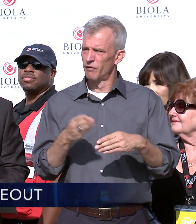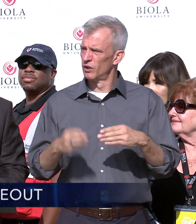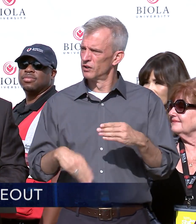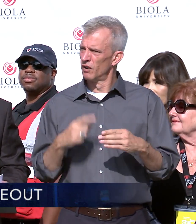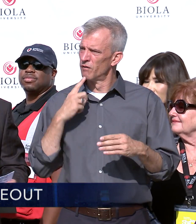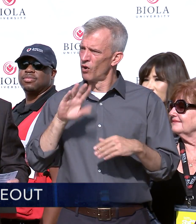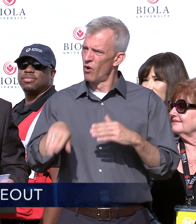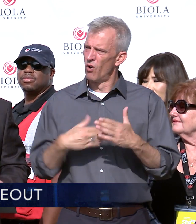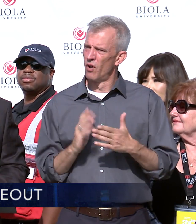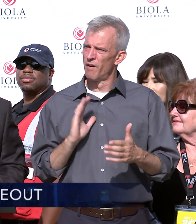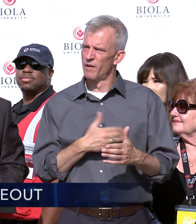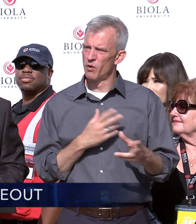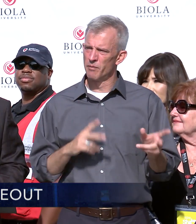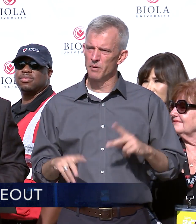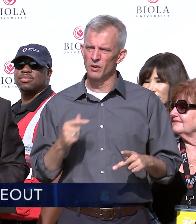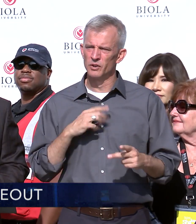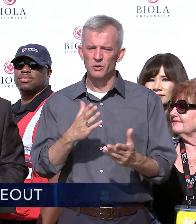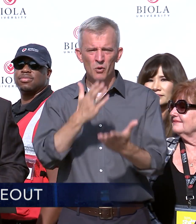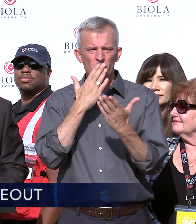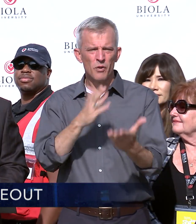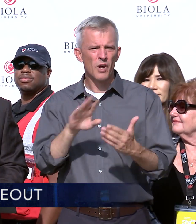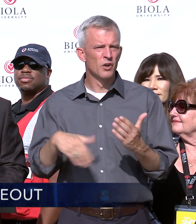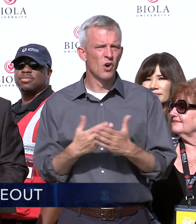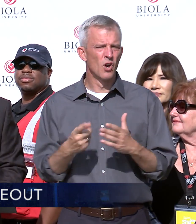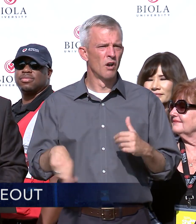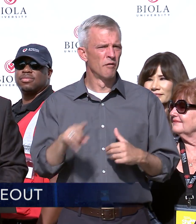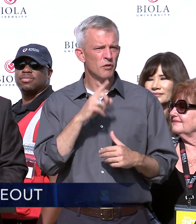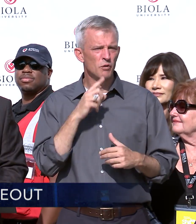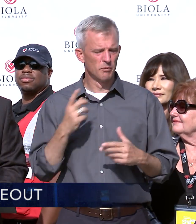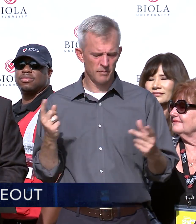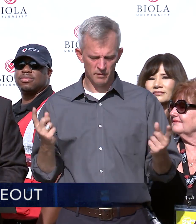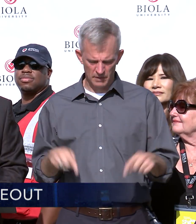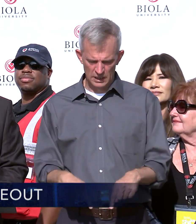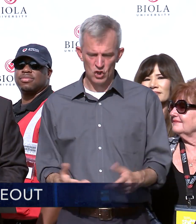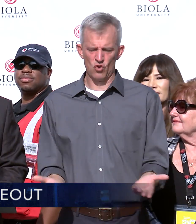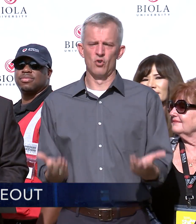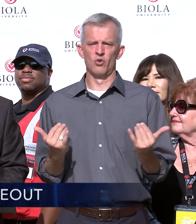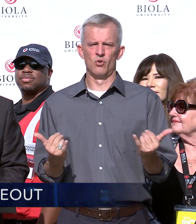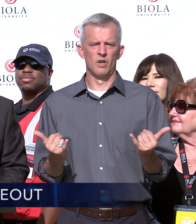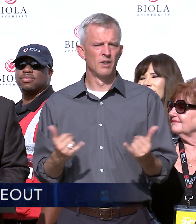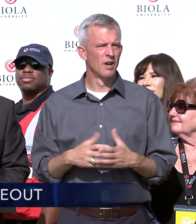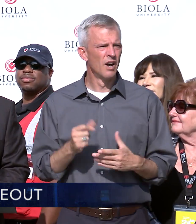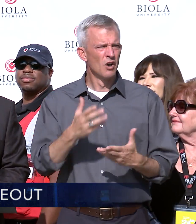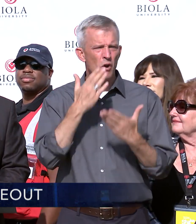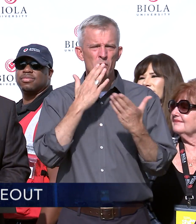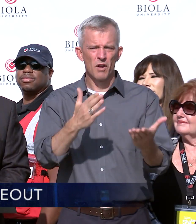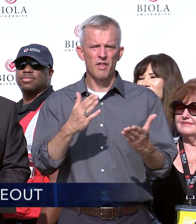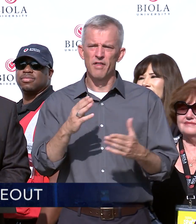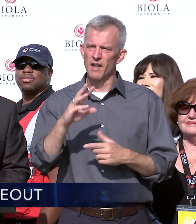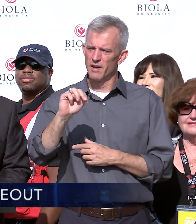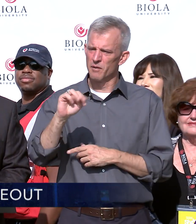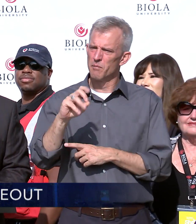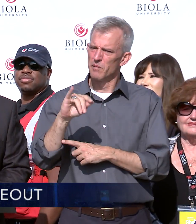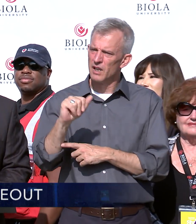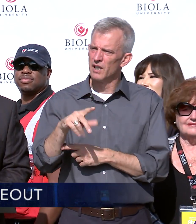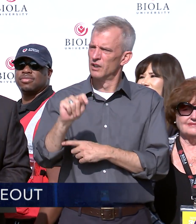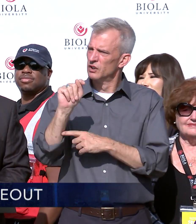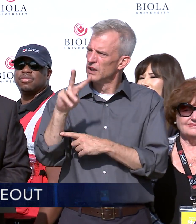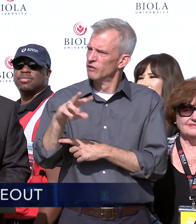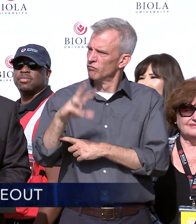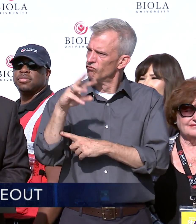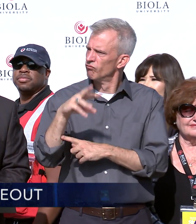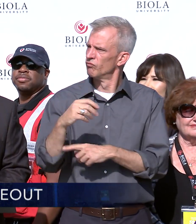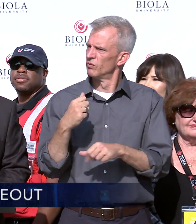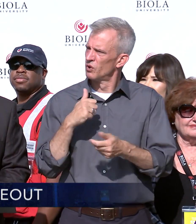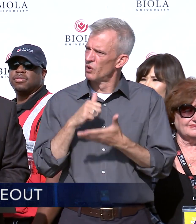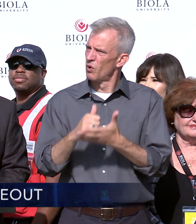our citizens. So I just want to thank all of you for being here today. And I'd also like to thank the media for being here and helping get this word out